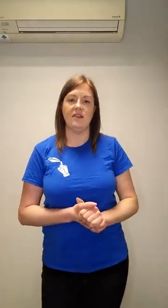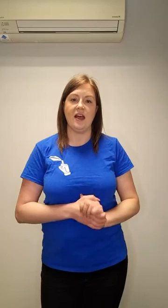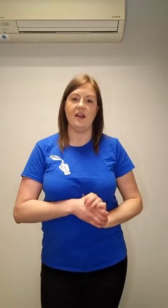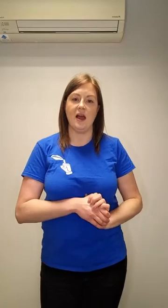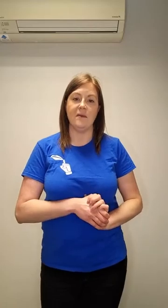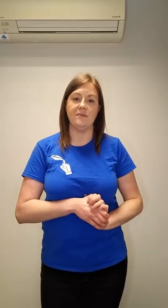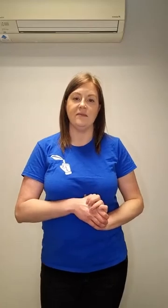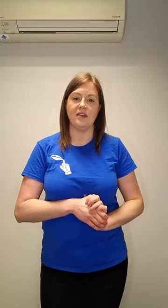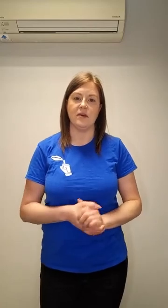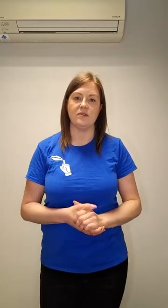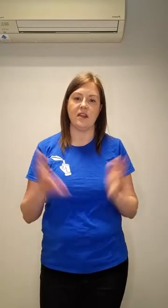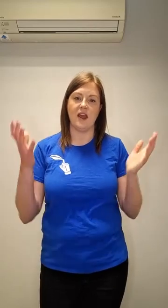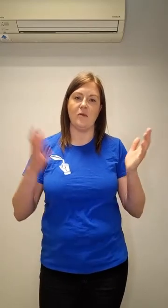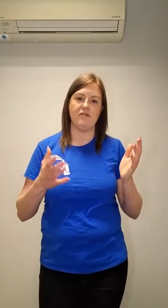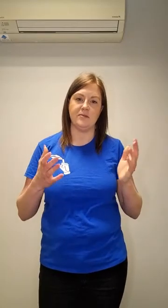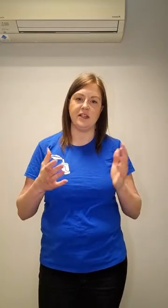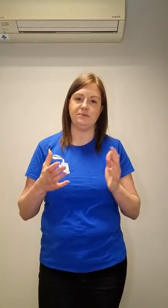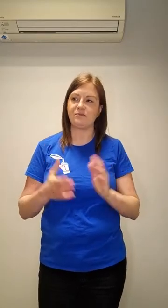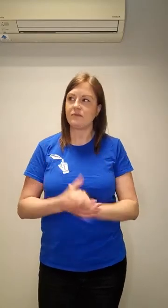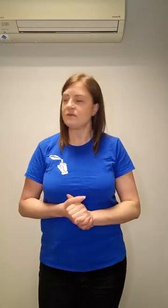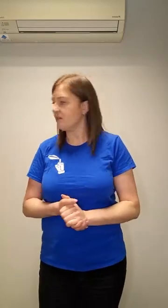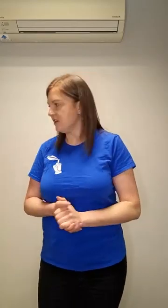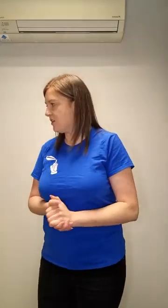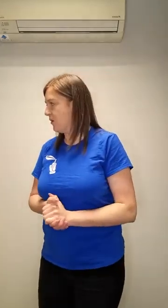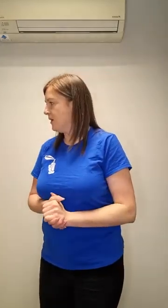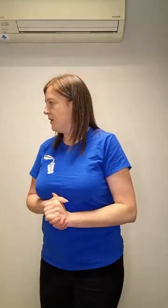there as well, so we can help everybody. So